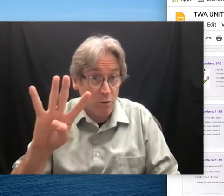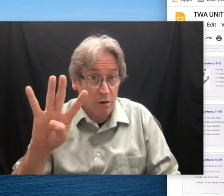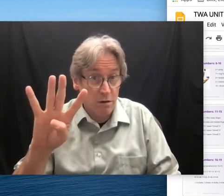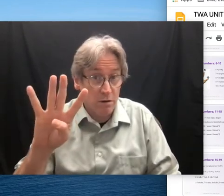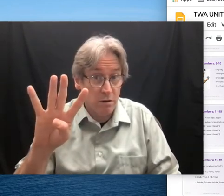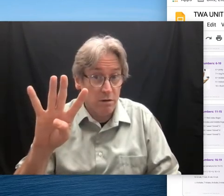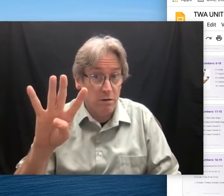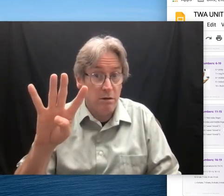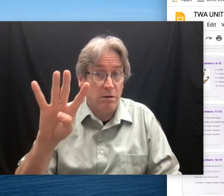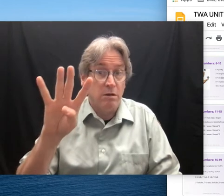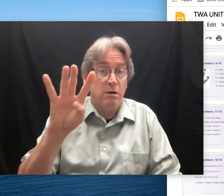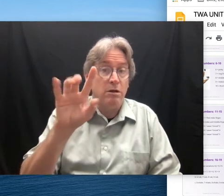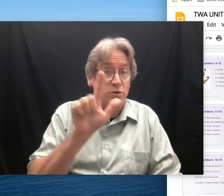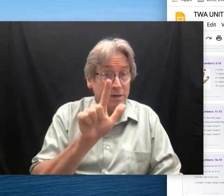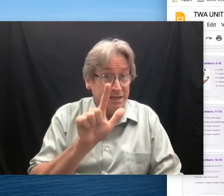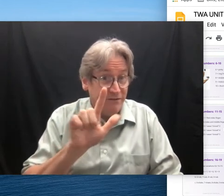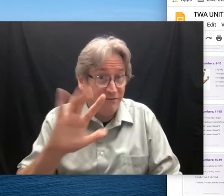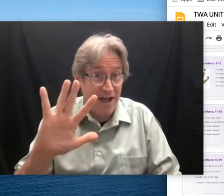24,